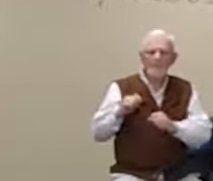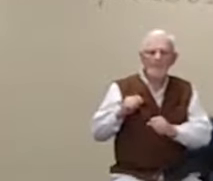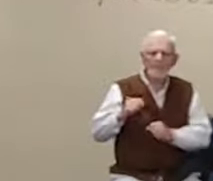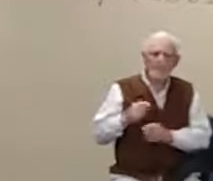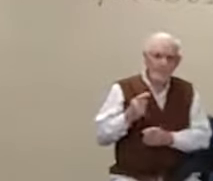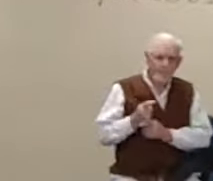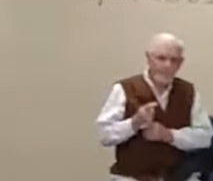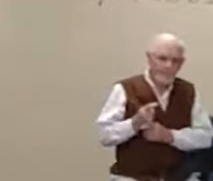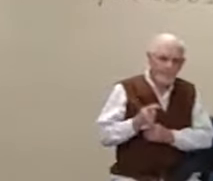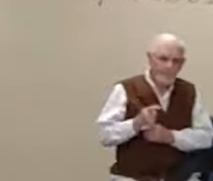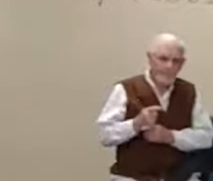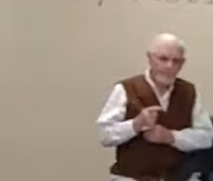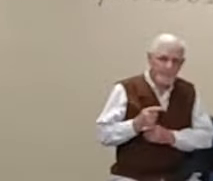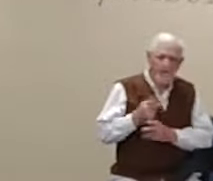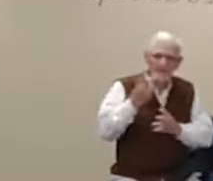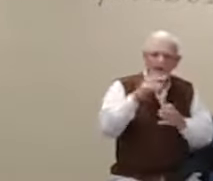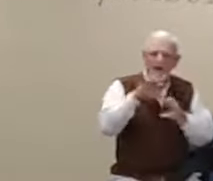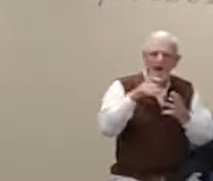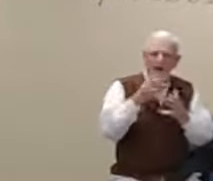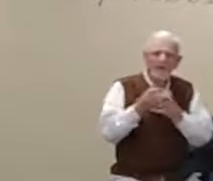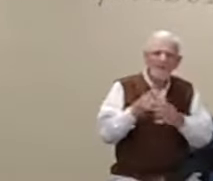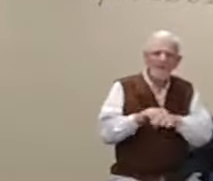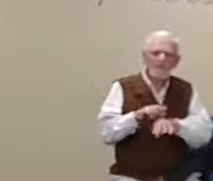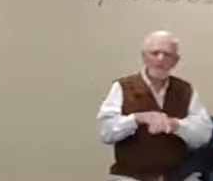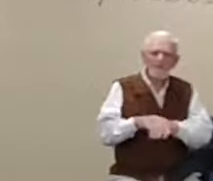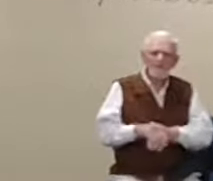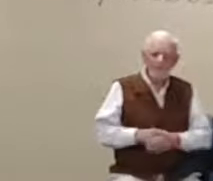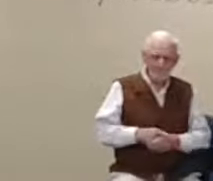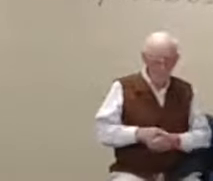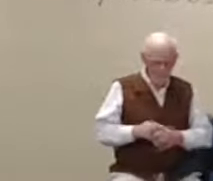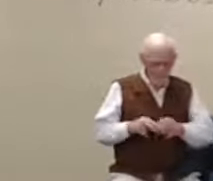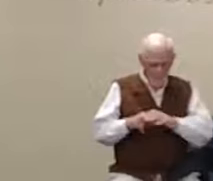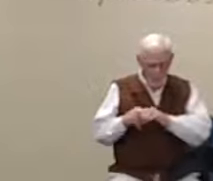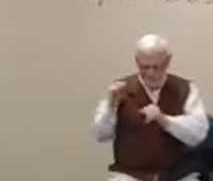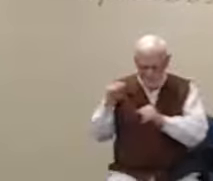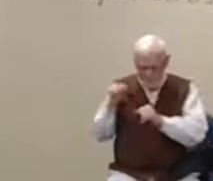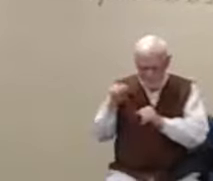Right? We see it all over the country. They quit.